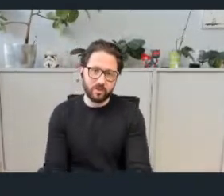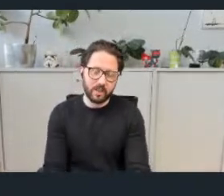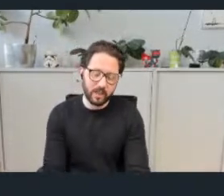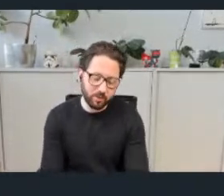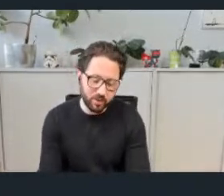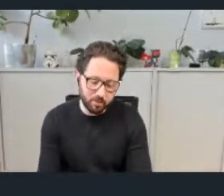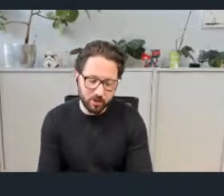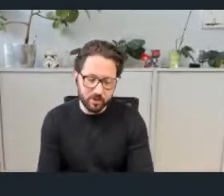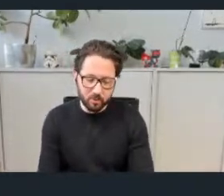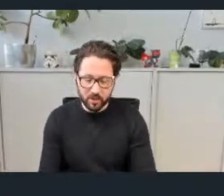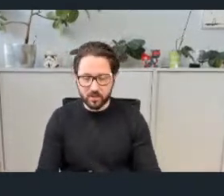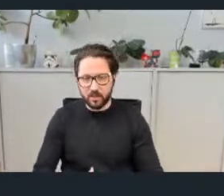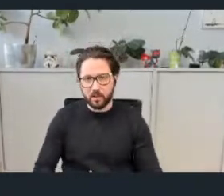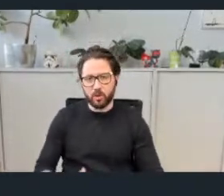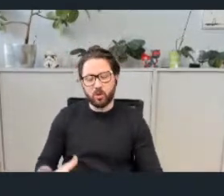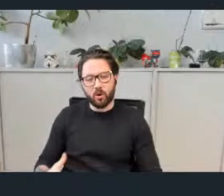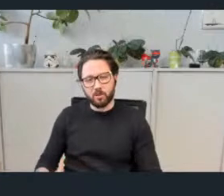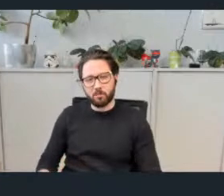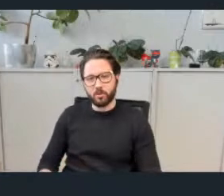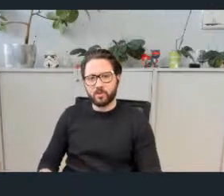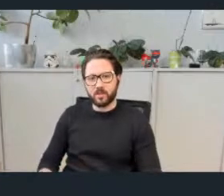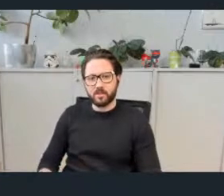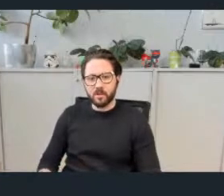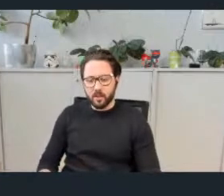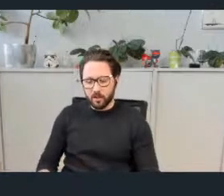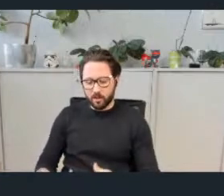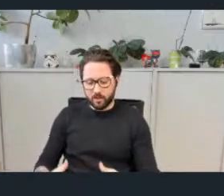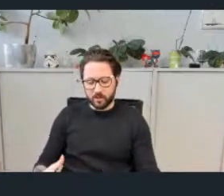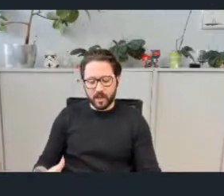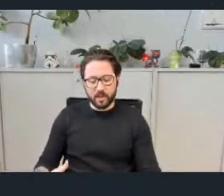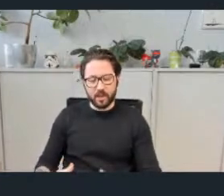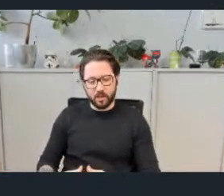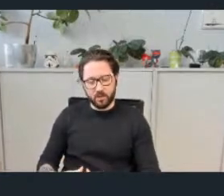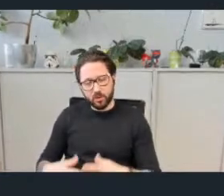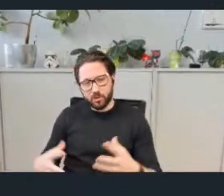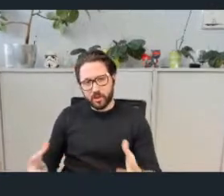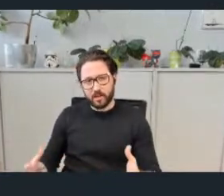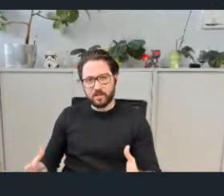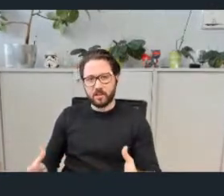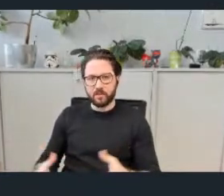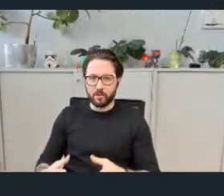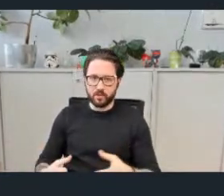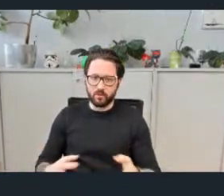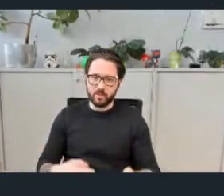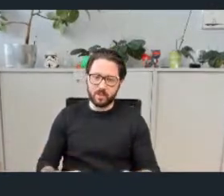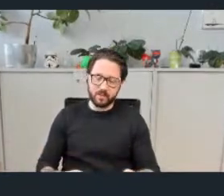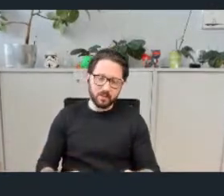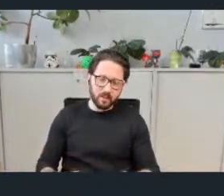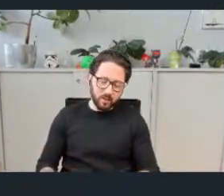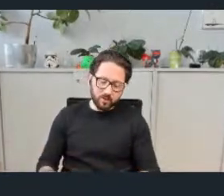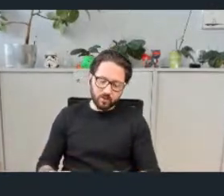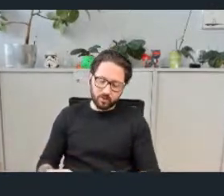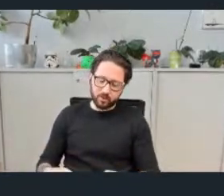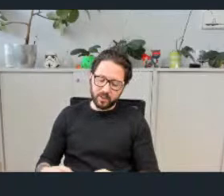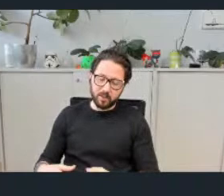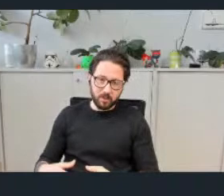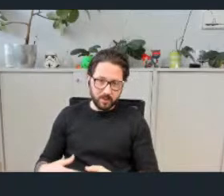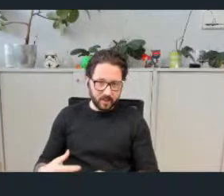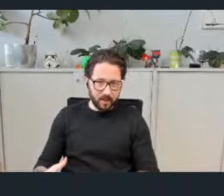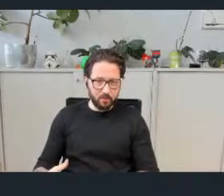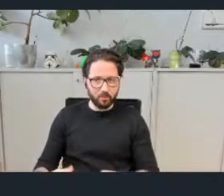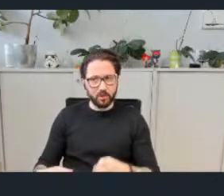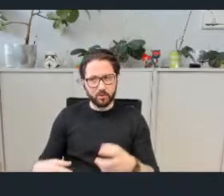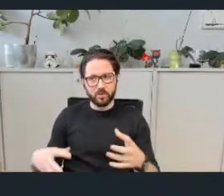than Austrian Sign Language is because we are still in the recording process of getting a huge data set of Austrian signs. So